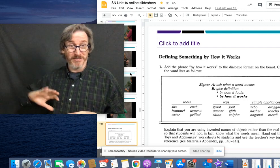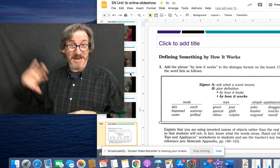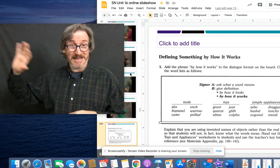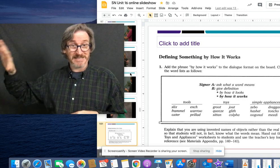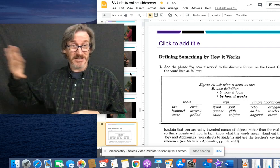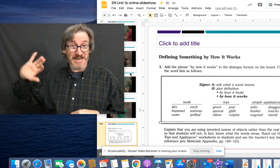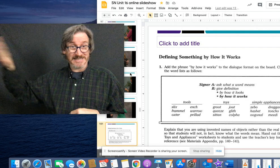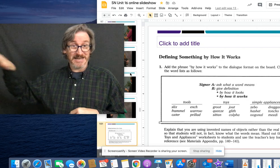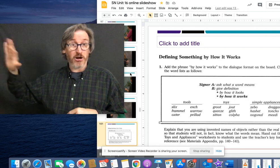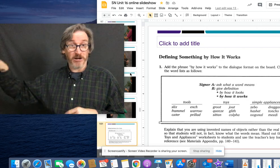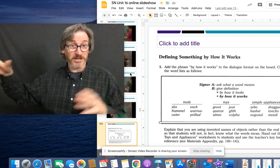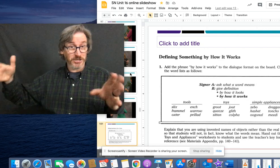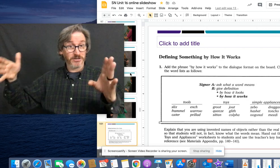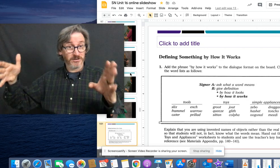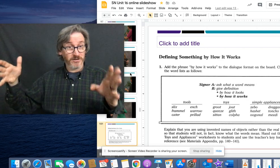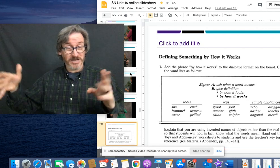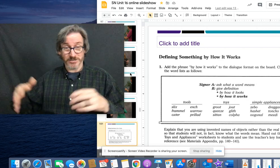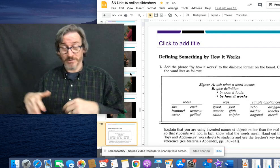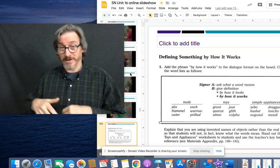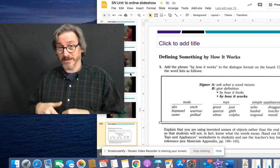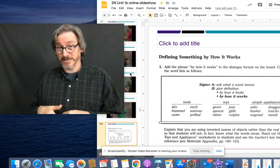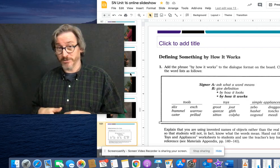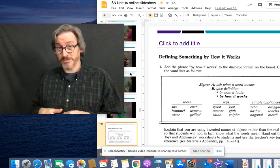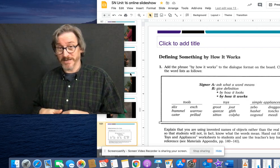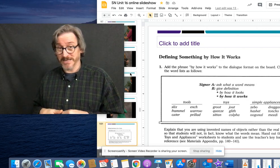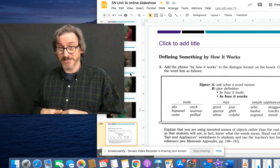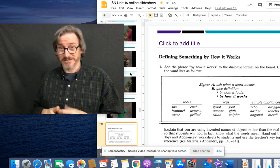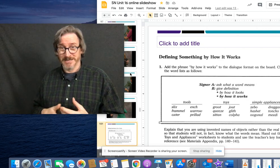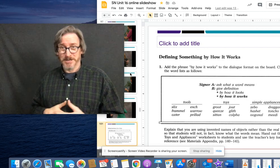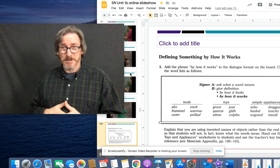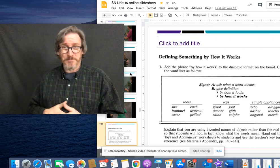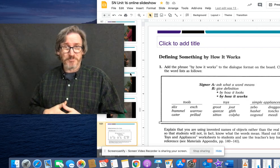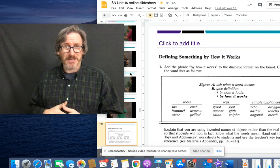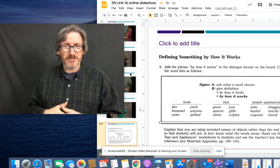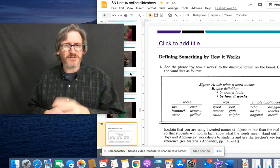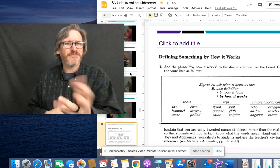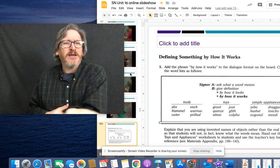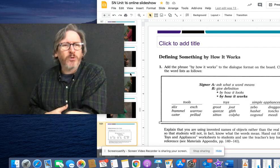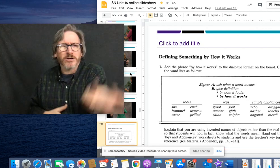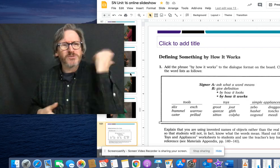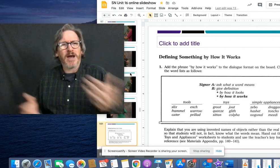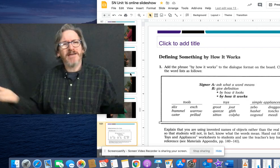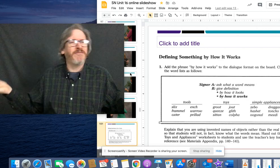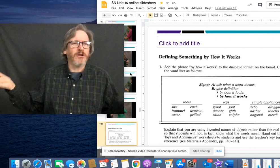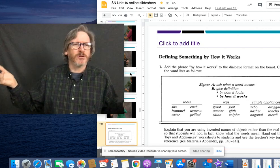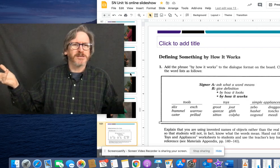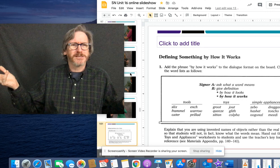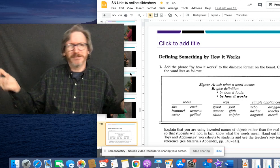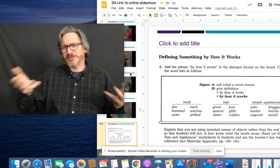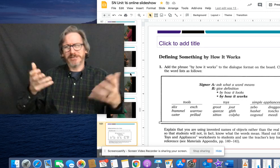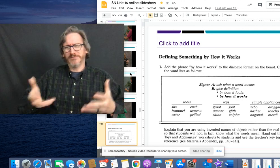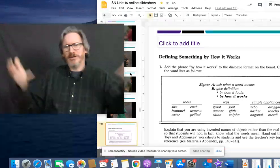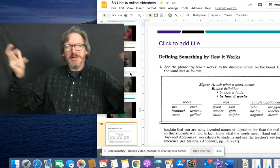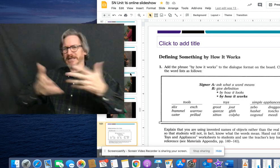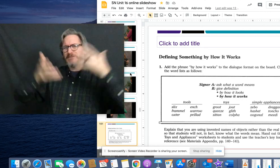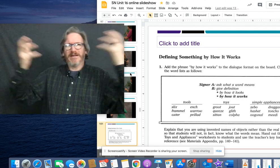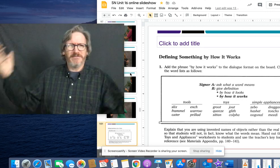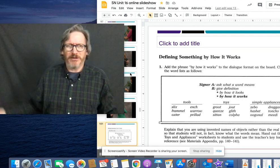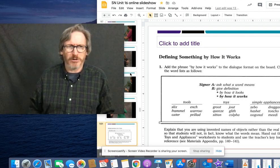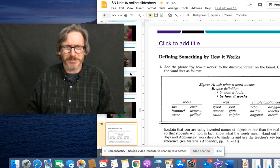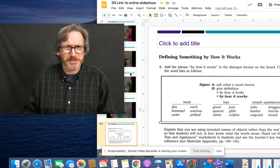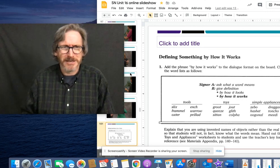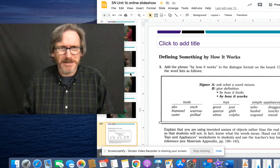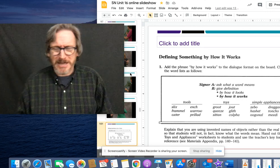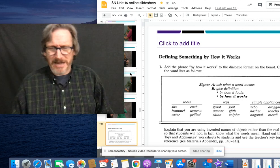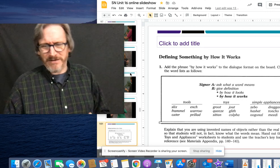from the next incarnation as they're rewriting this book, because these are fake words. Why have fake words? We don't need to invent